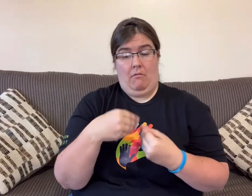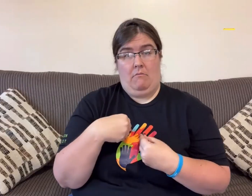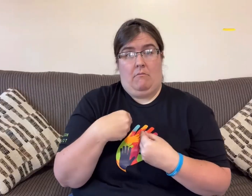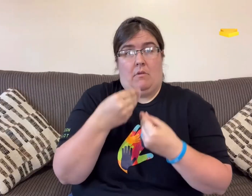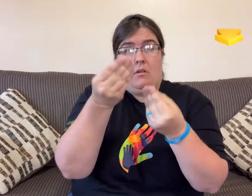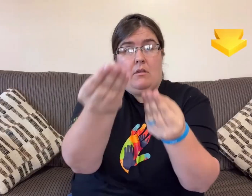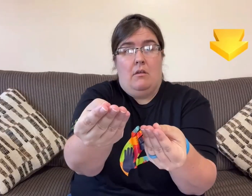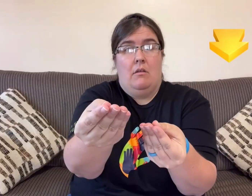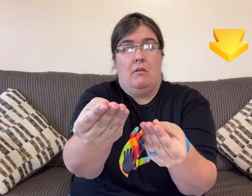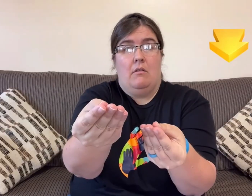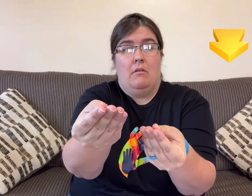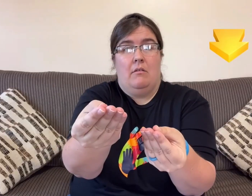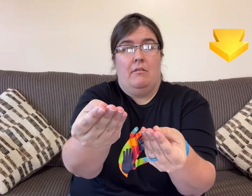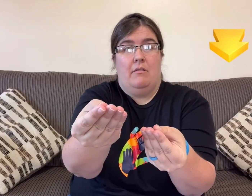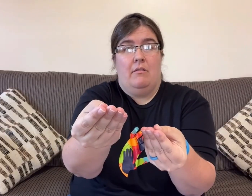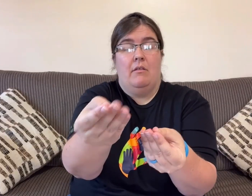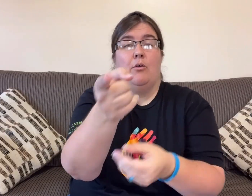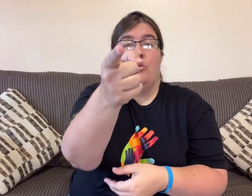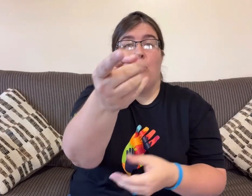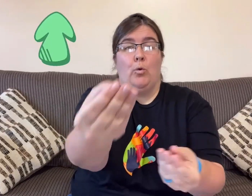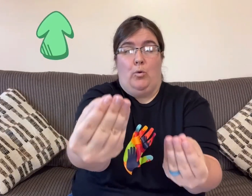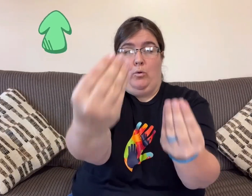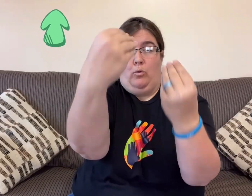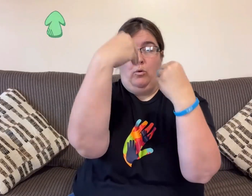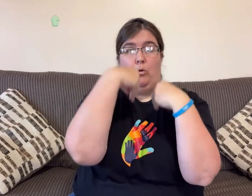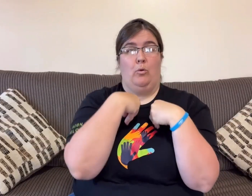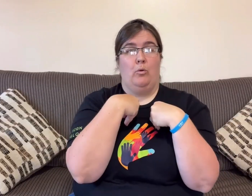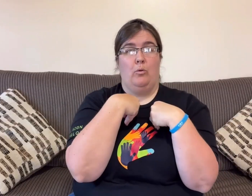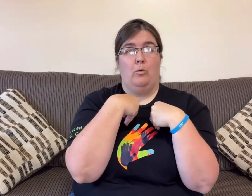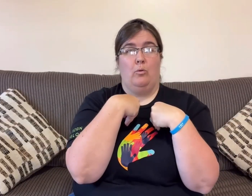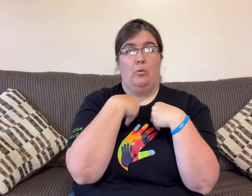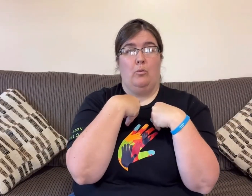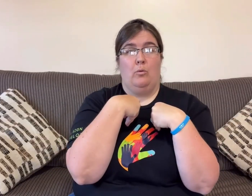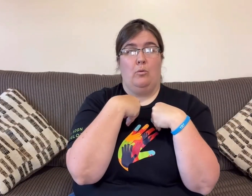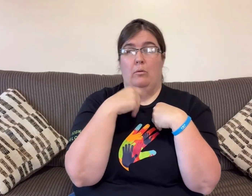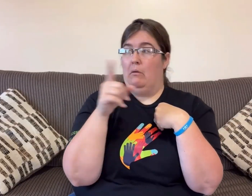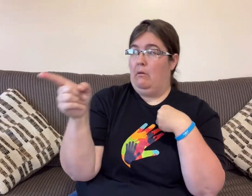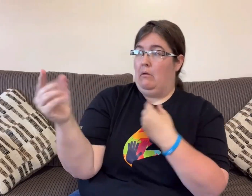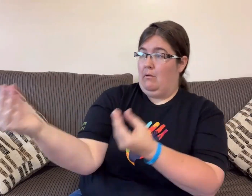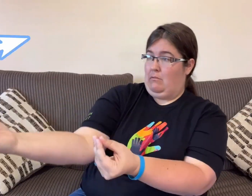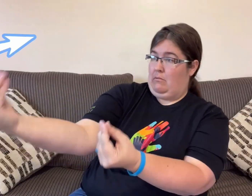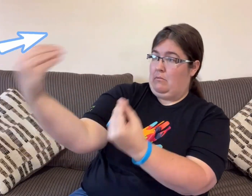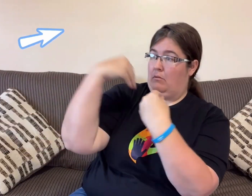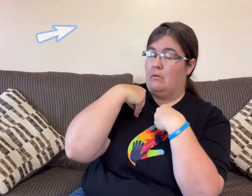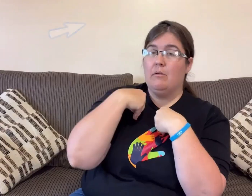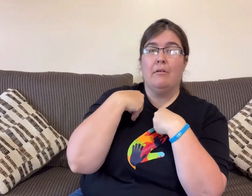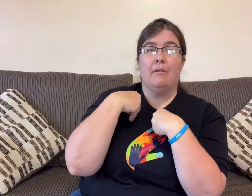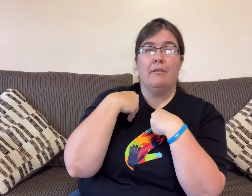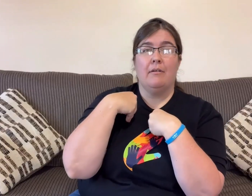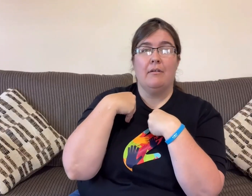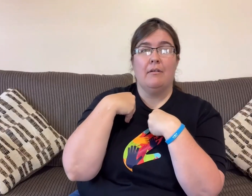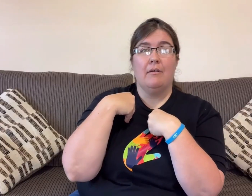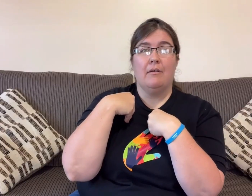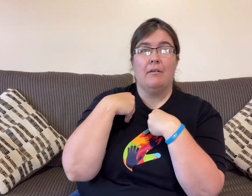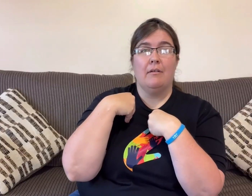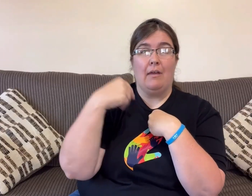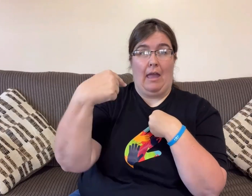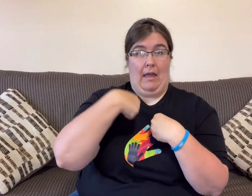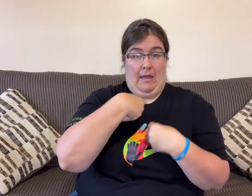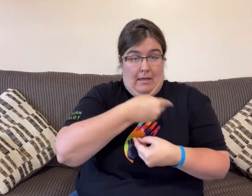I give you something. You give me something. She gives me something.